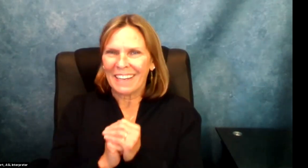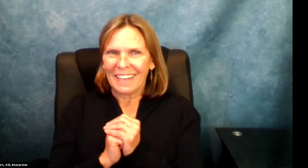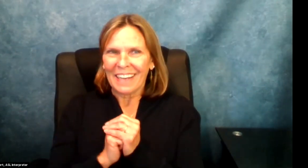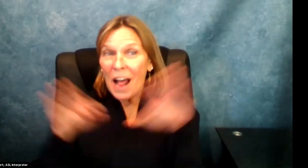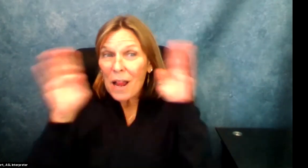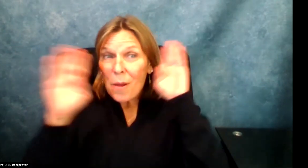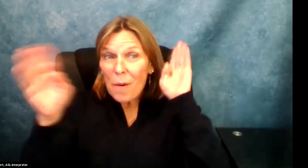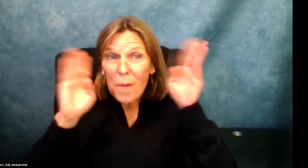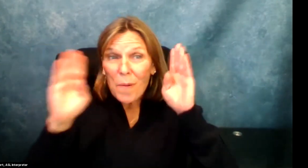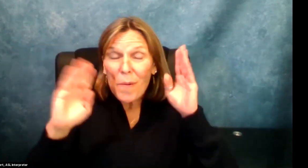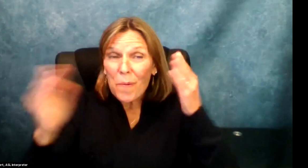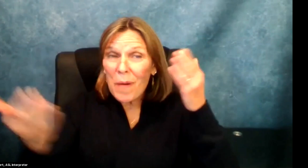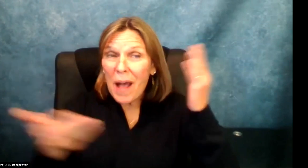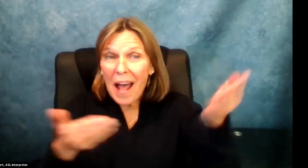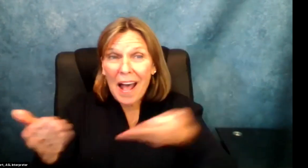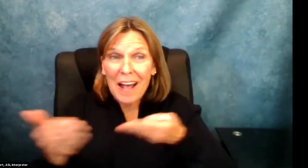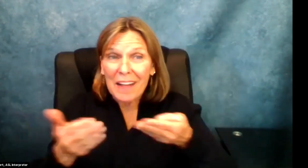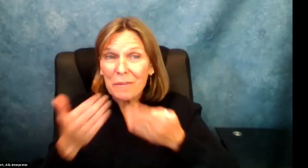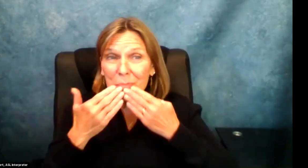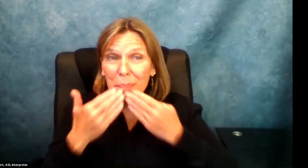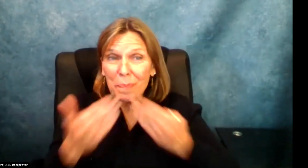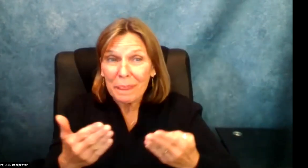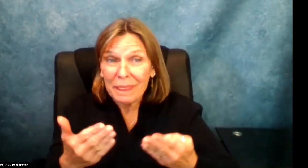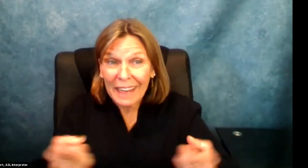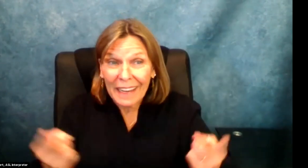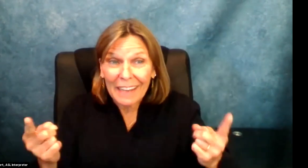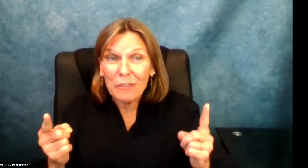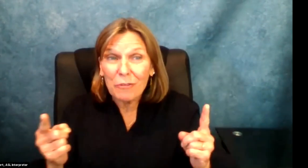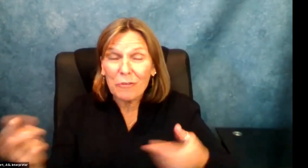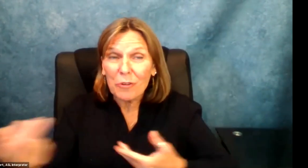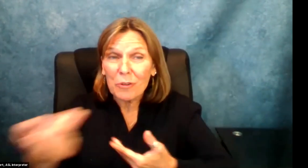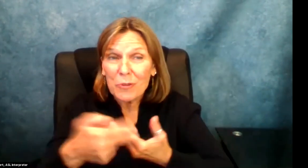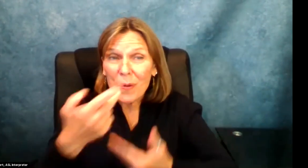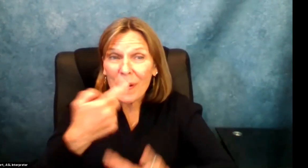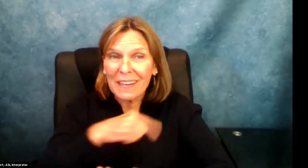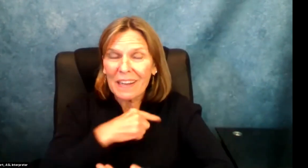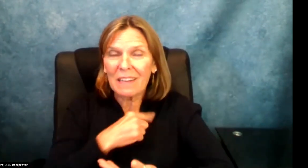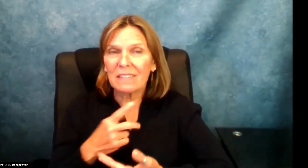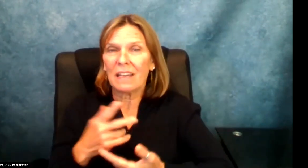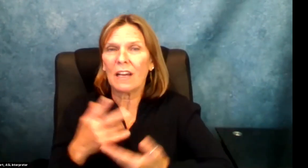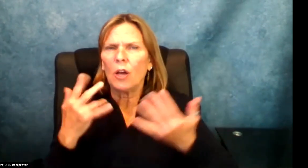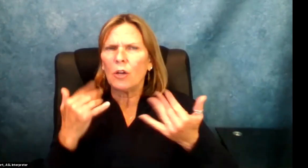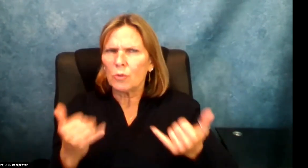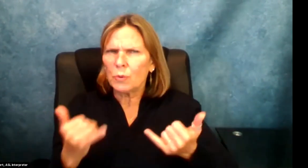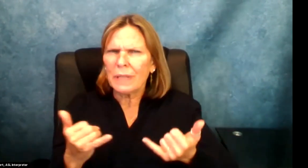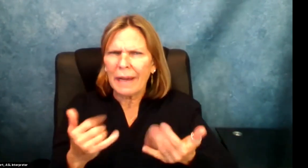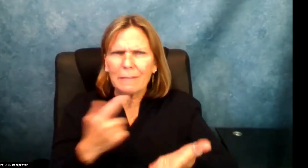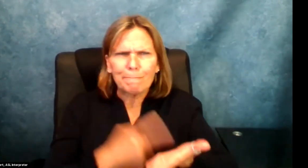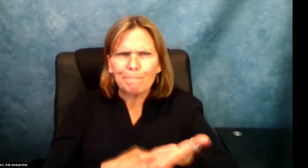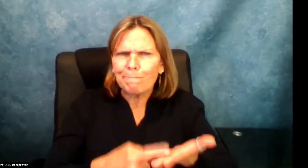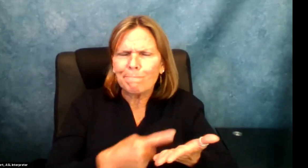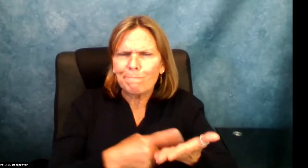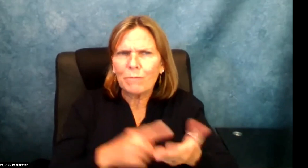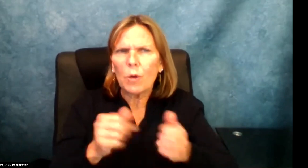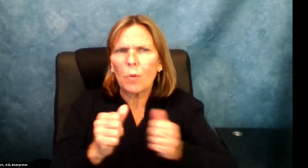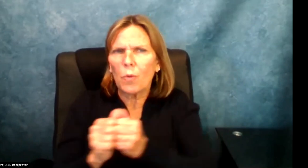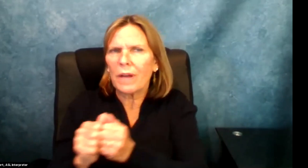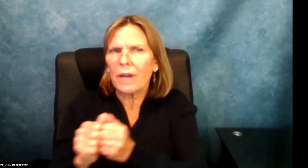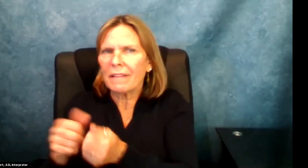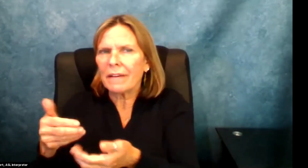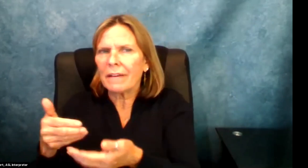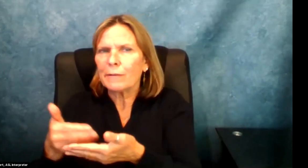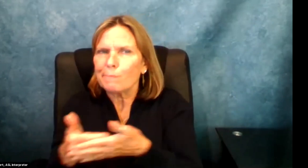Hi, everyone. Welcome and thank you for joining us. So this is a conversation with